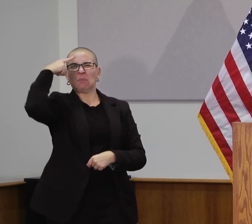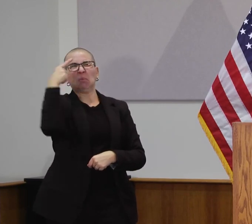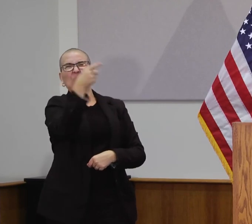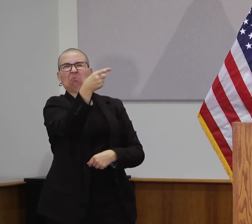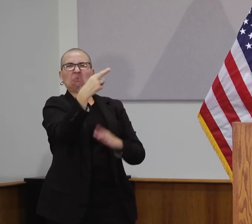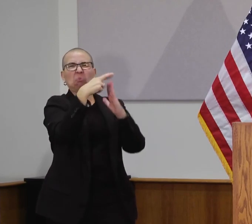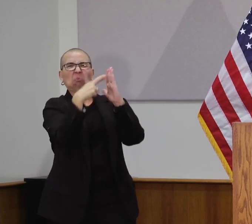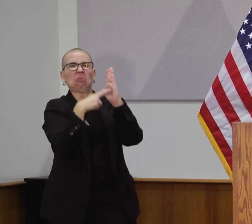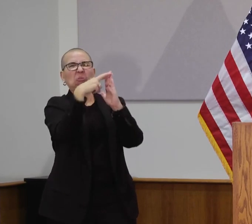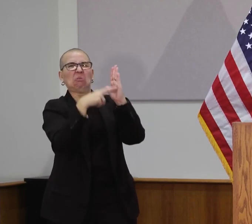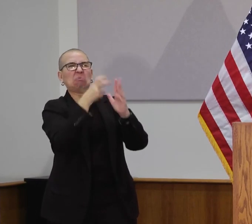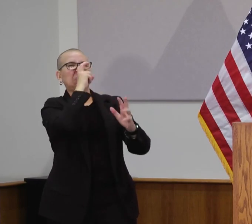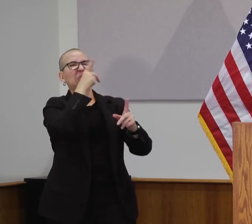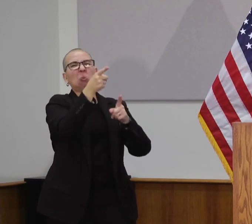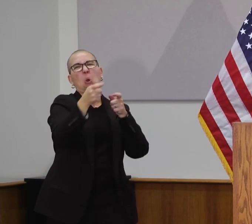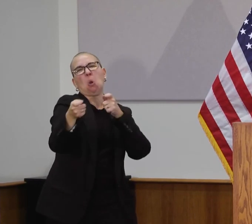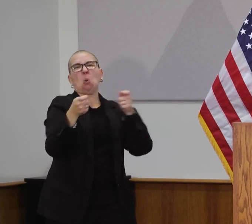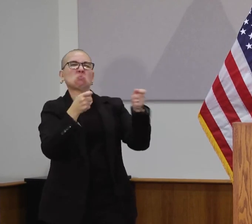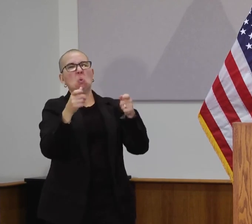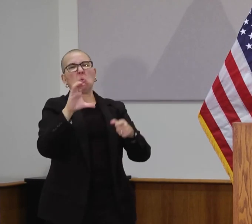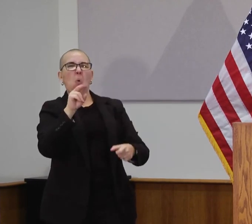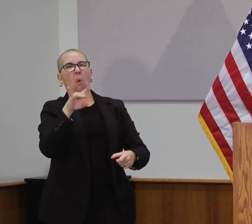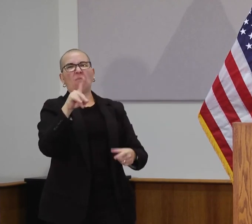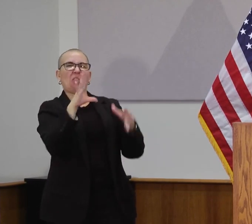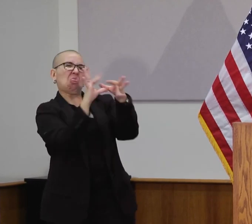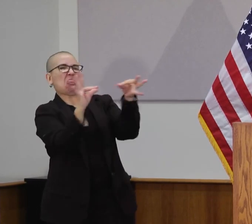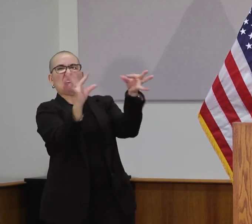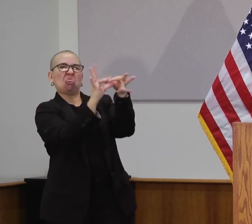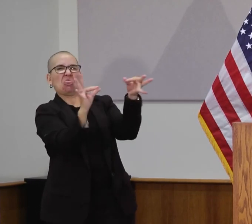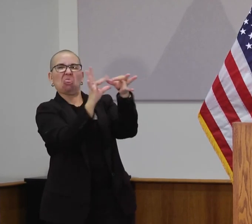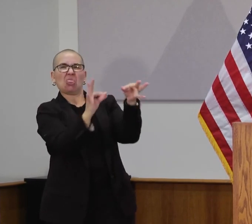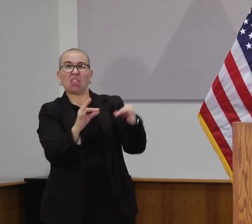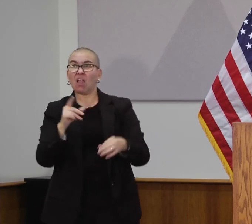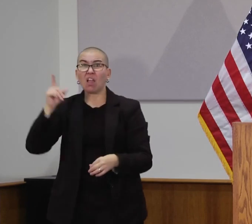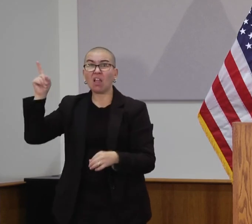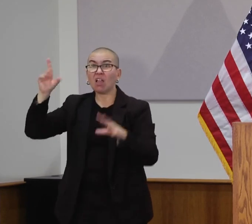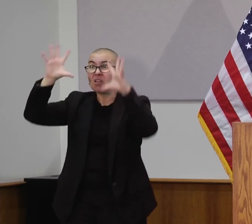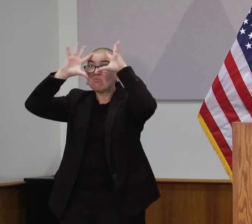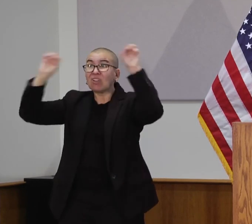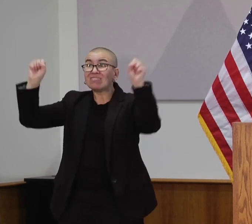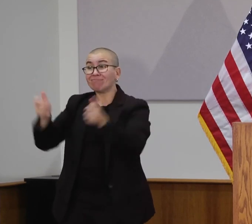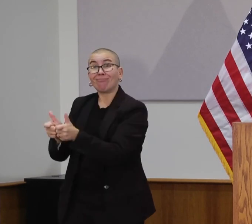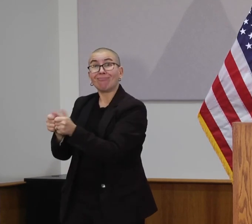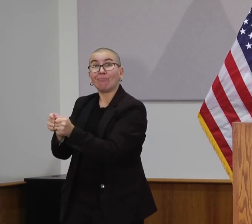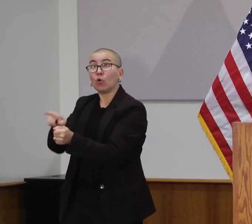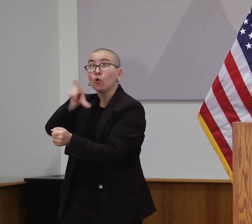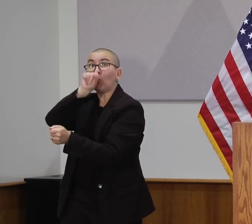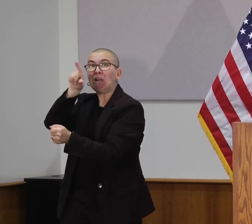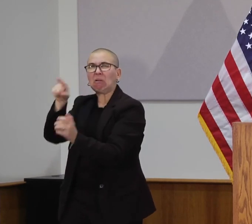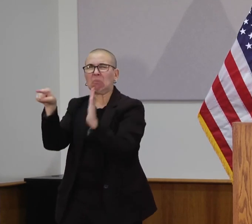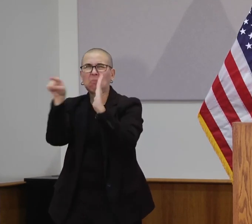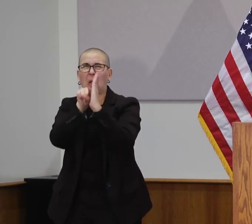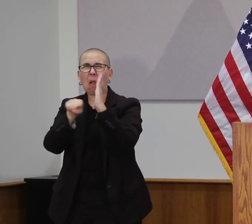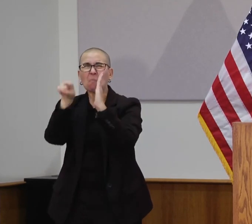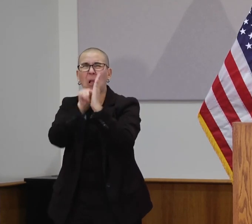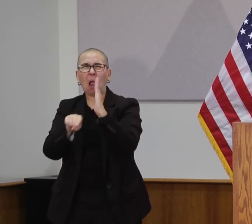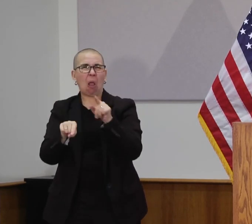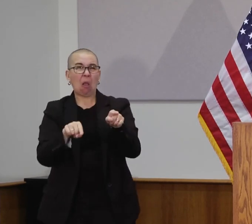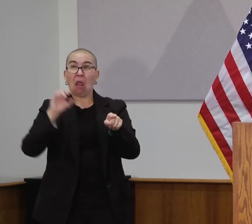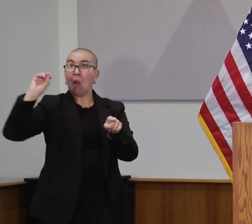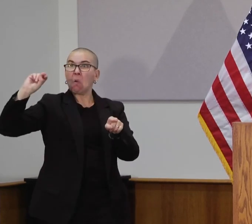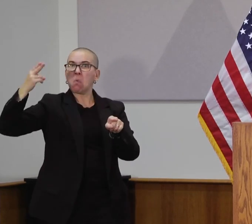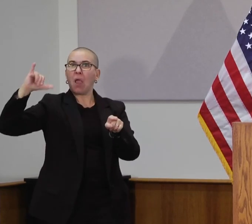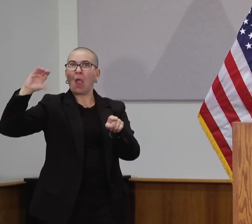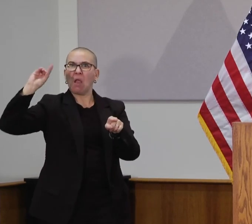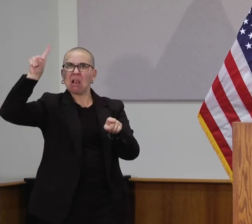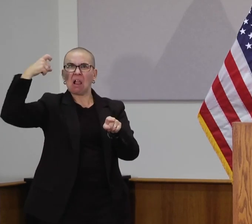then the president tweeting against Mike DeWine, who the governor of Ohio. I can tell you that Governor